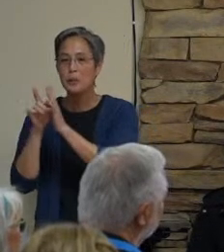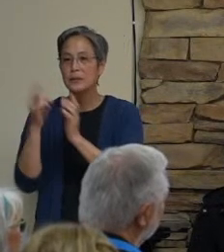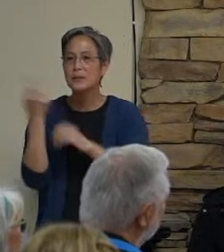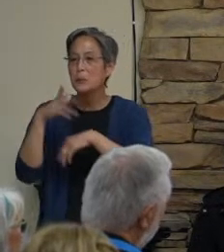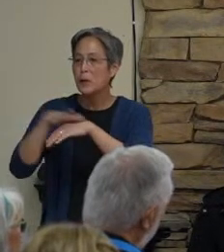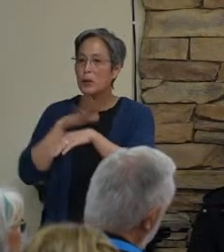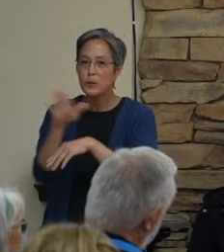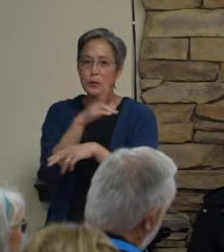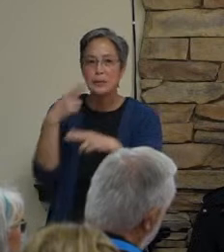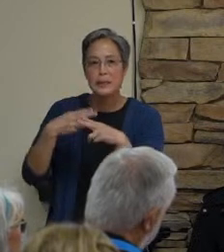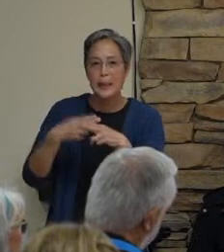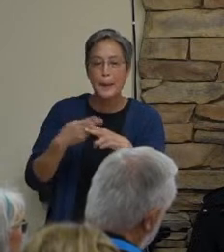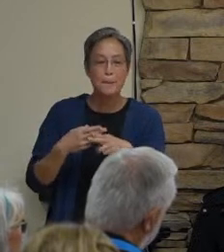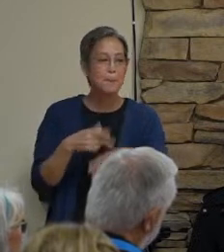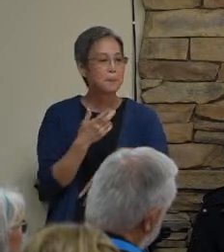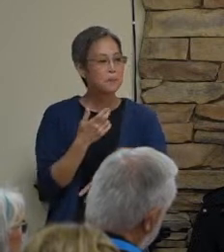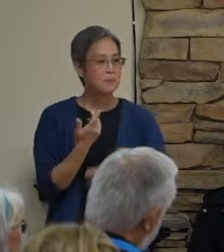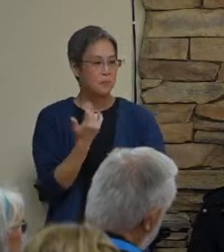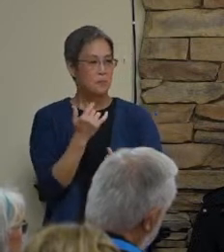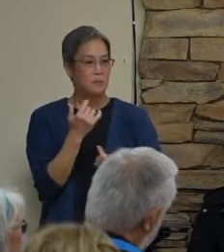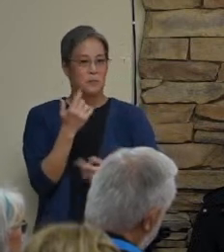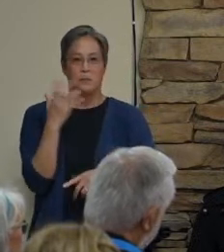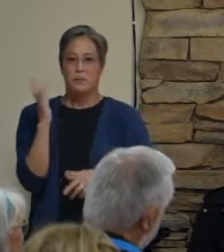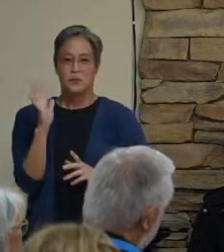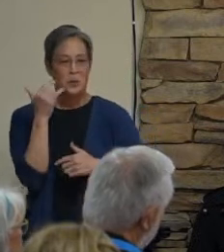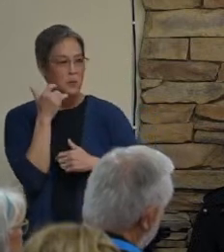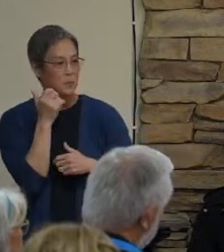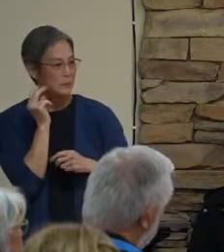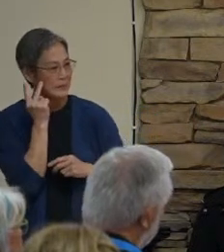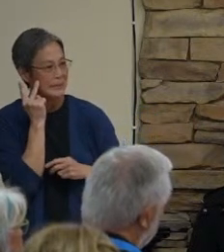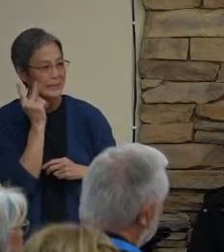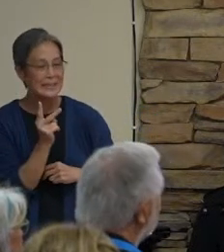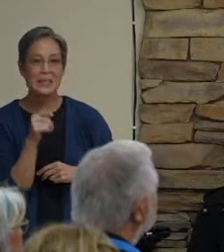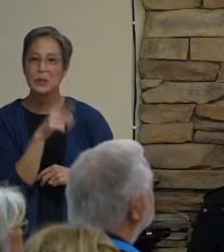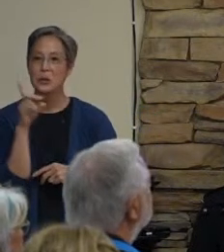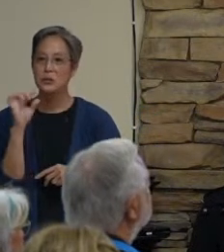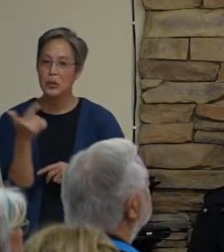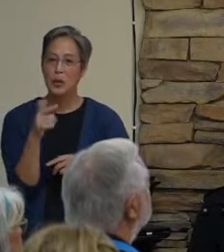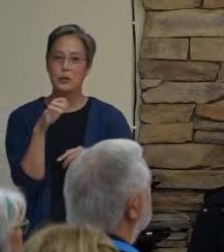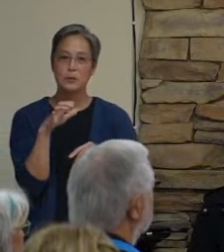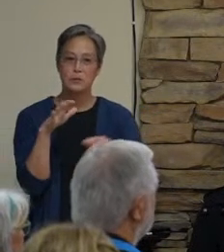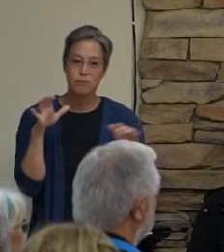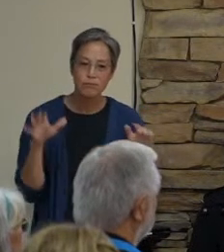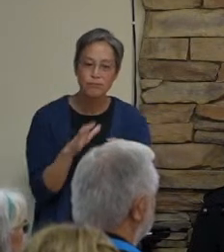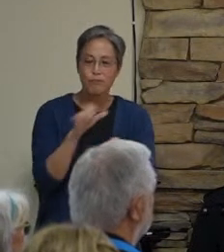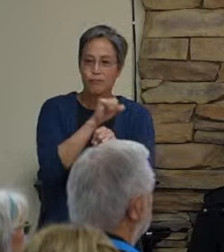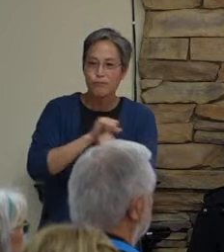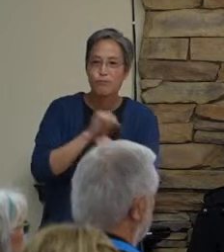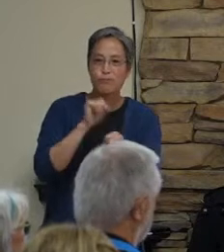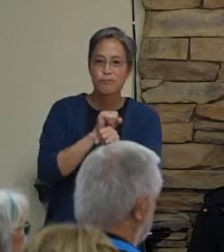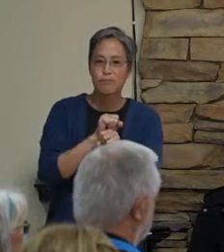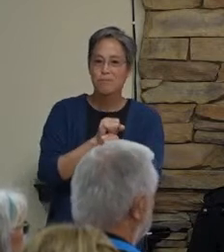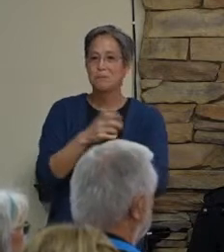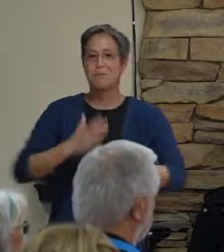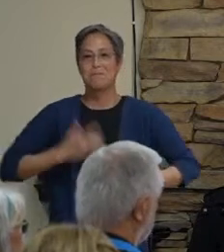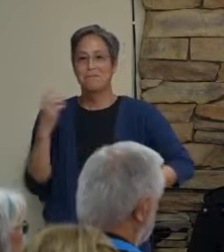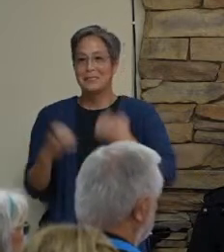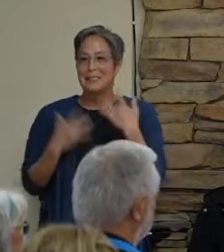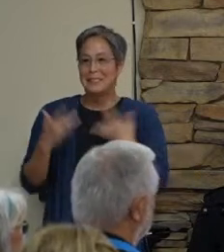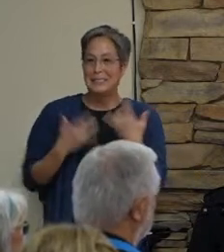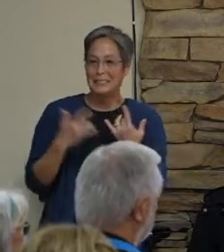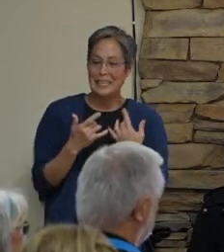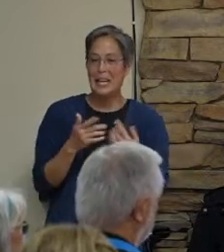name, and to watch them do it with so much intention and so much